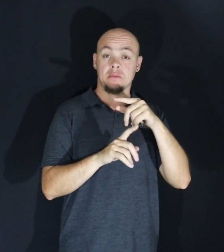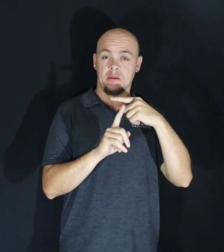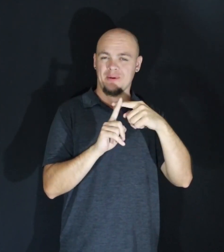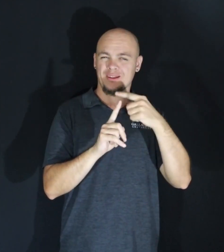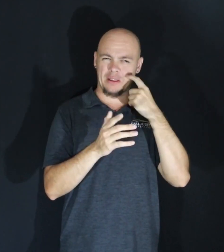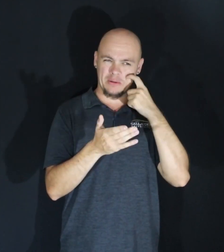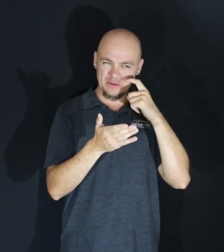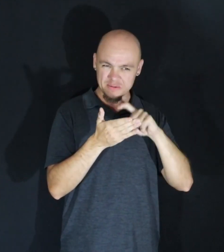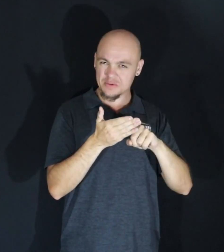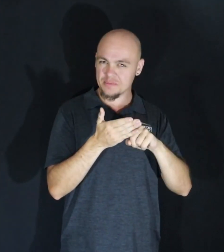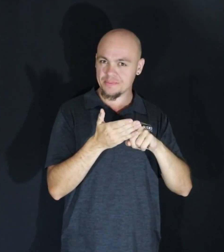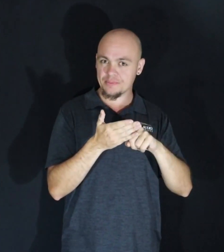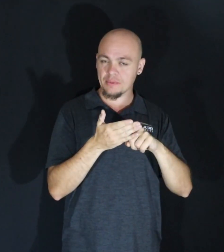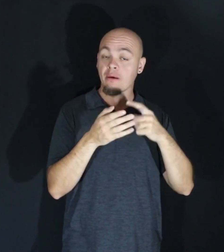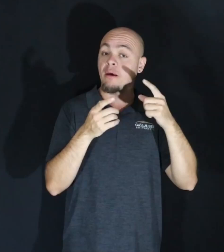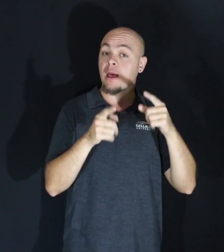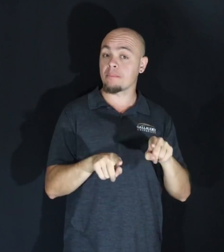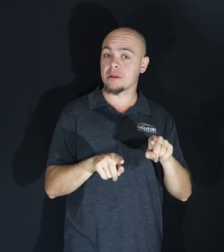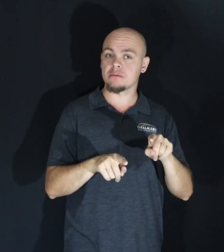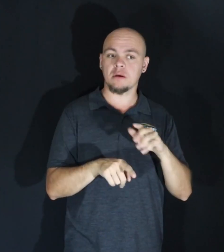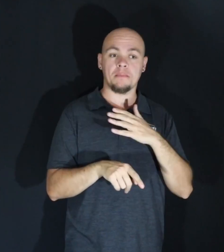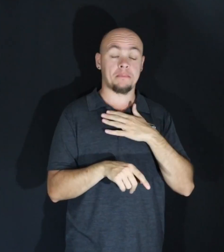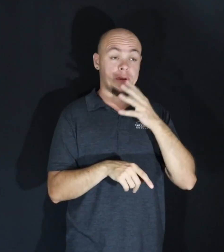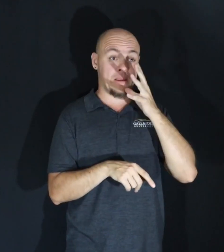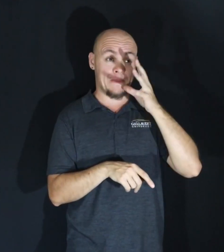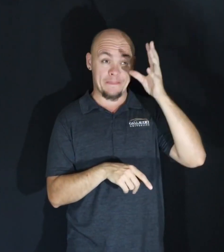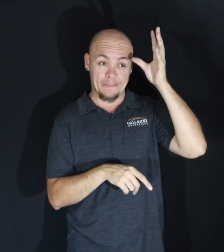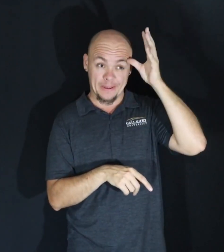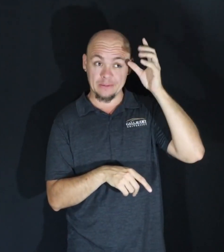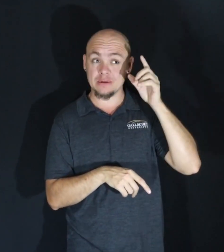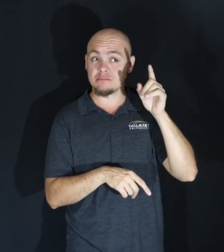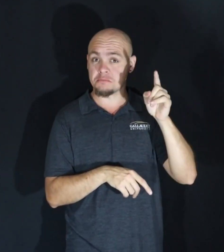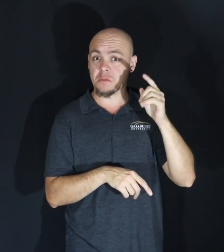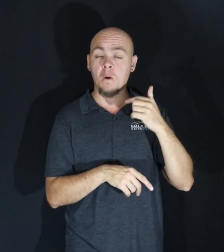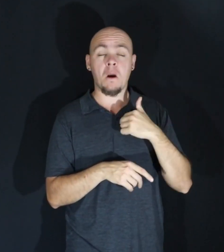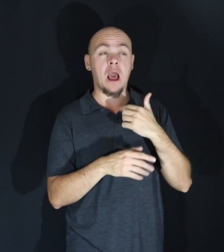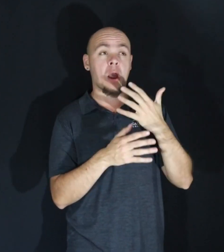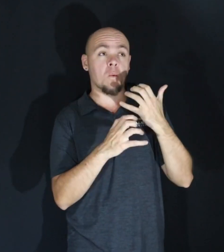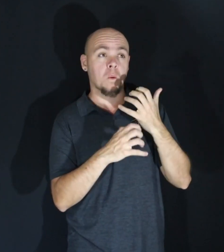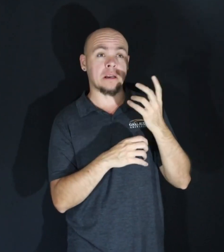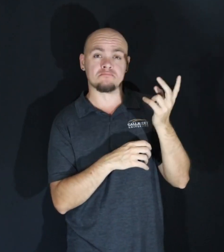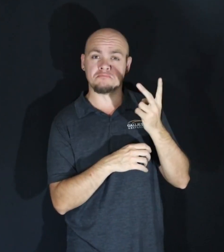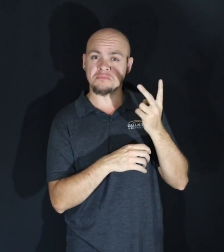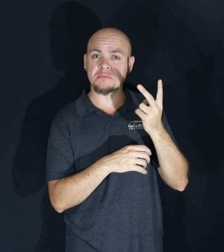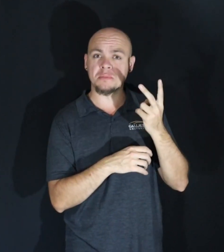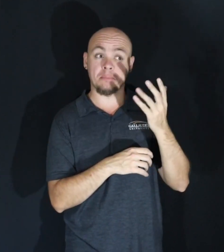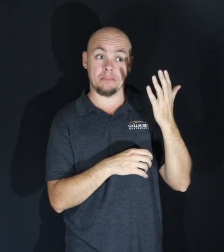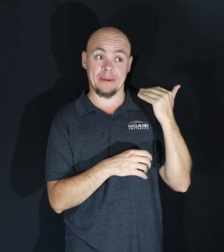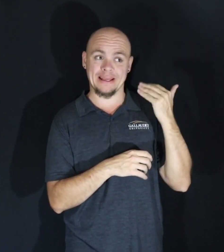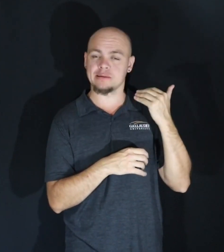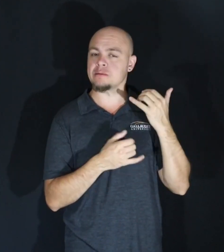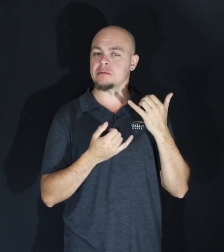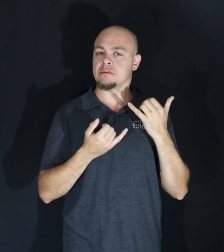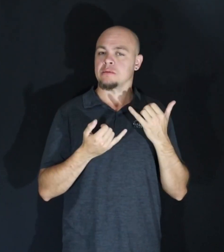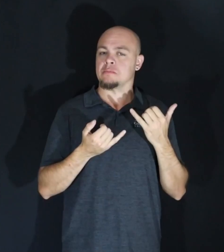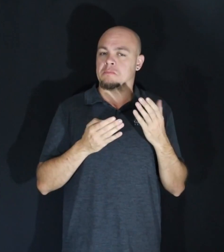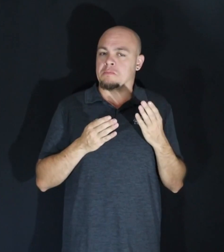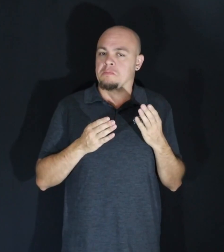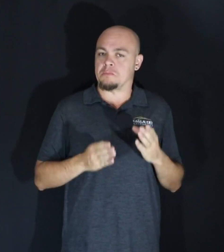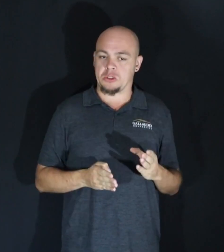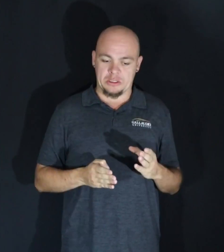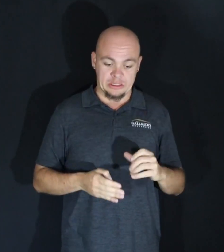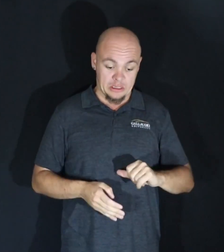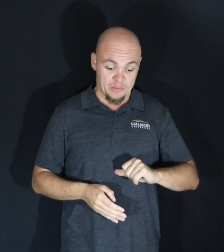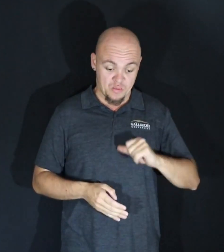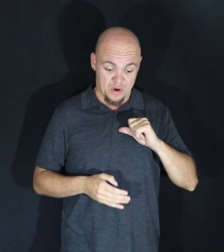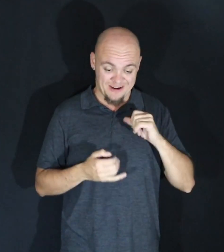situation. You see, I realized that if my parents had been who I wanted them to be then, I wouldn't be the person that I am proud to